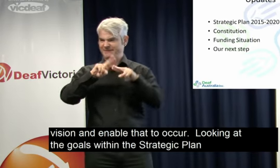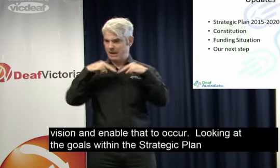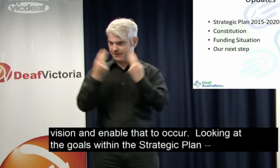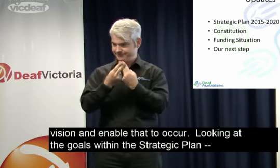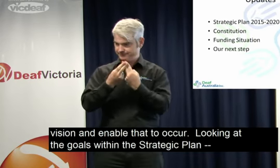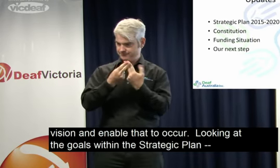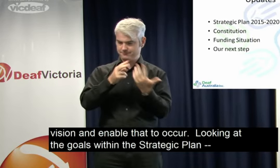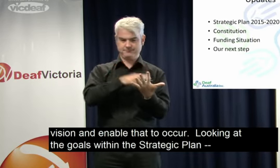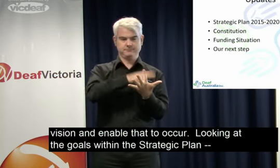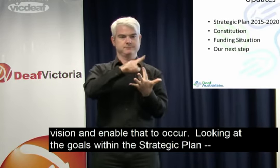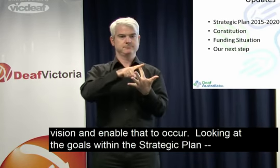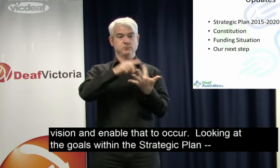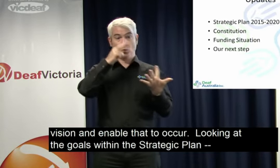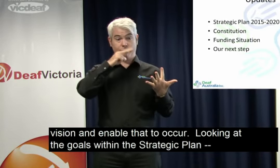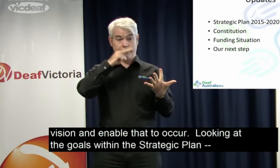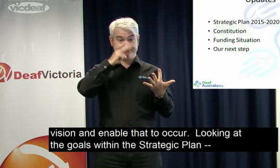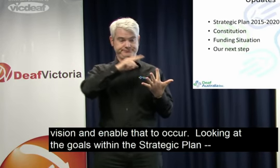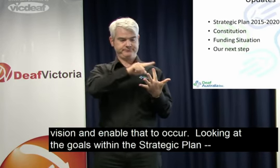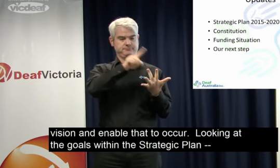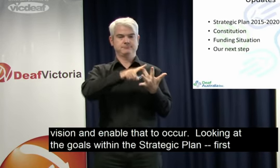First of all, looking at families, youth,